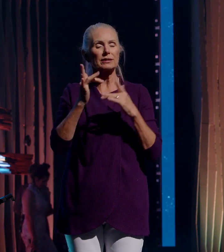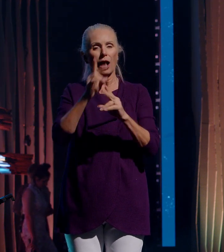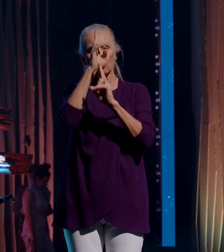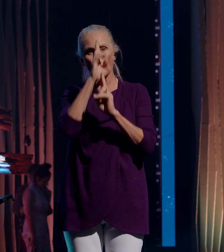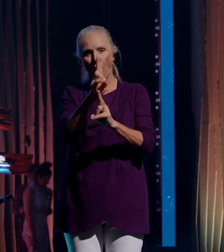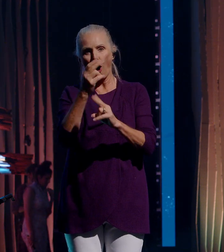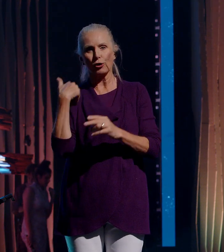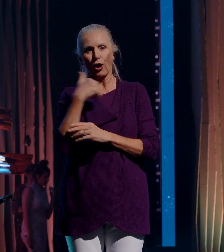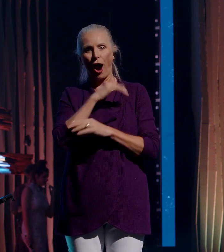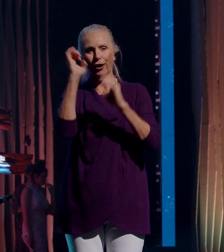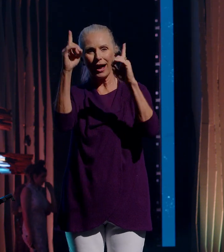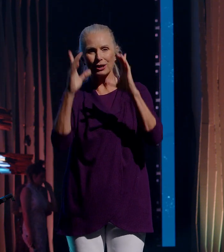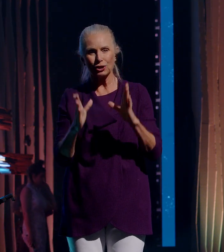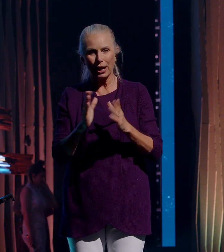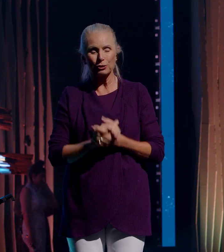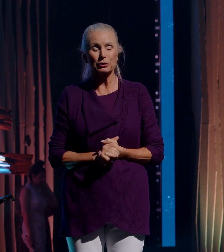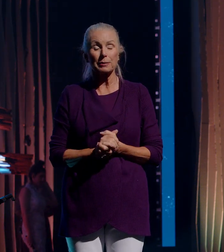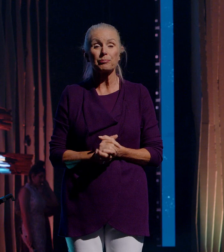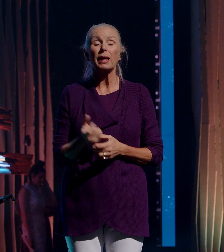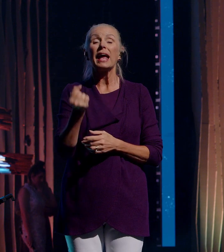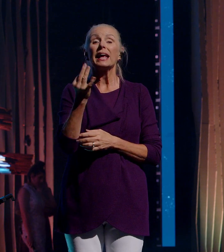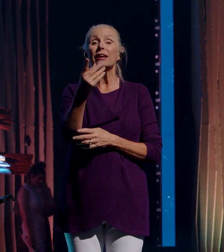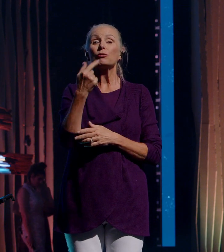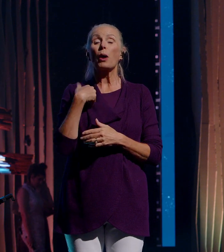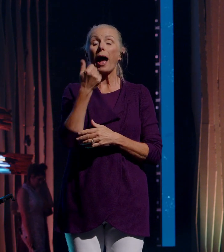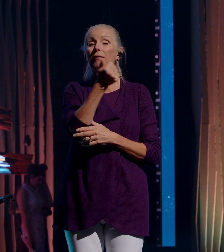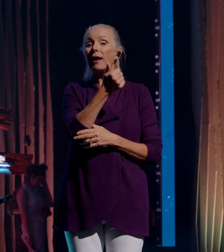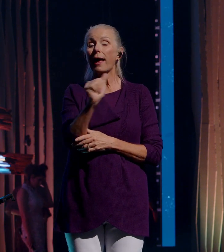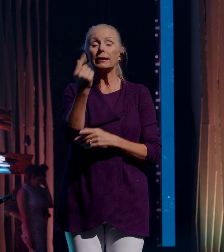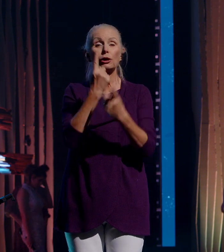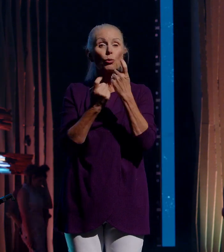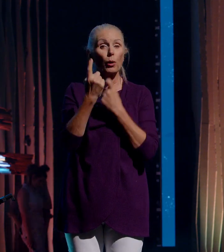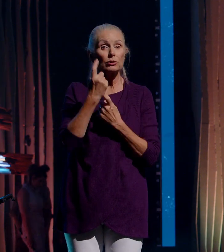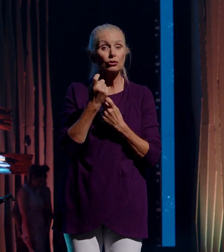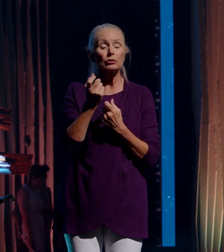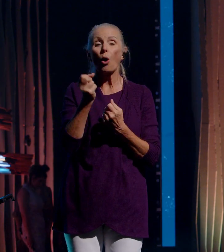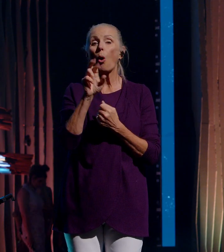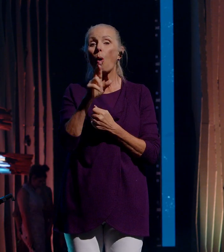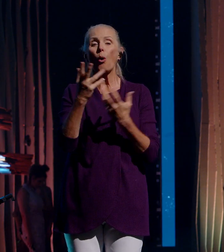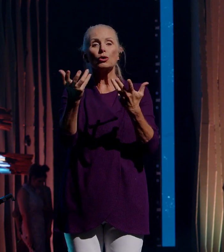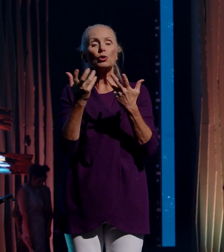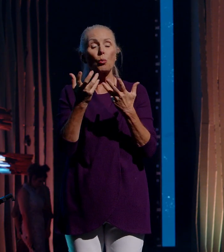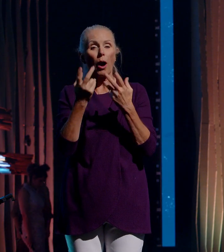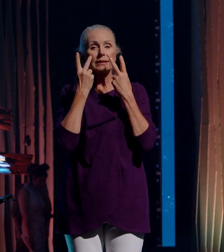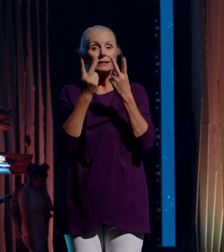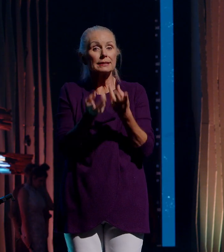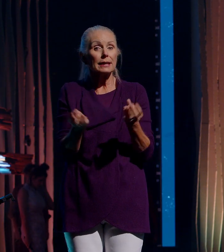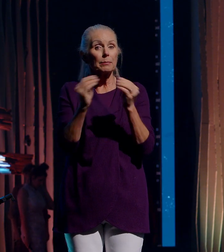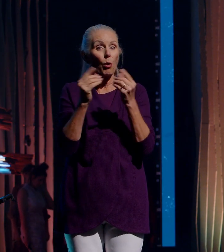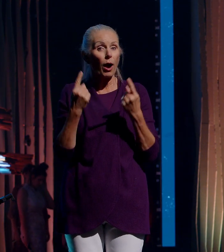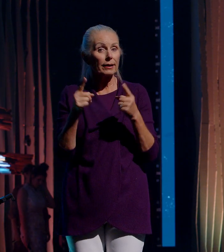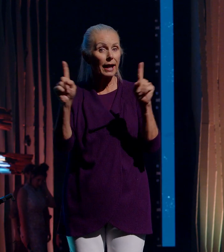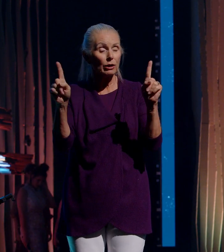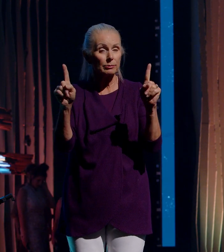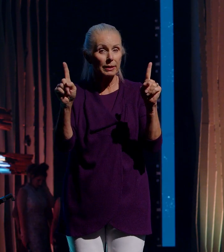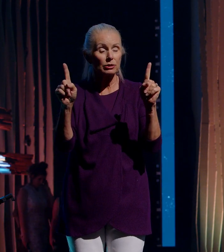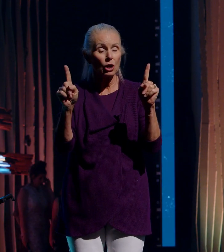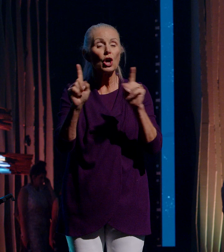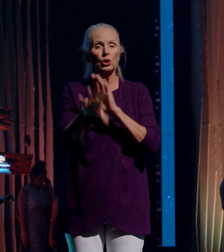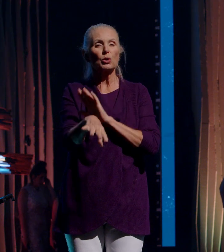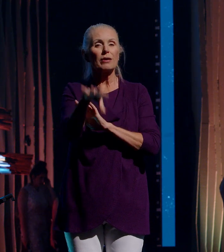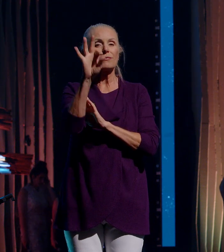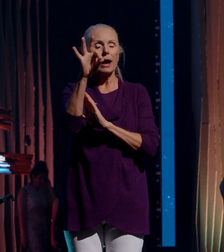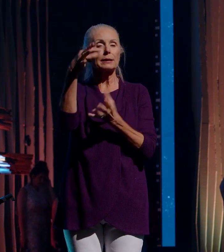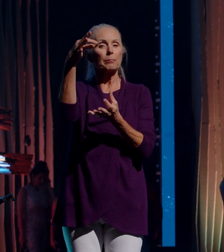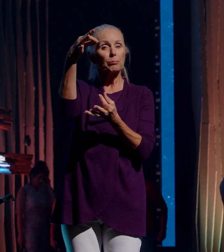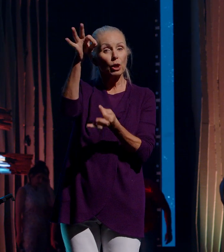our educators. And if you have any more questions or you want to look at some more announcements, you can find them in your bulletin,